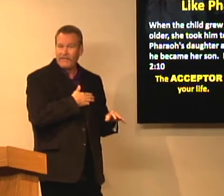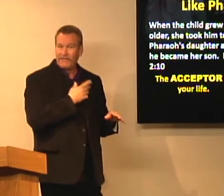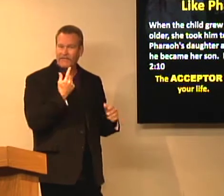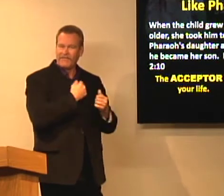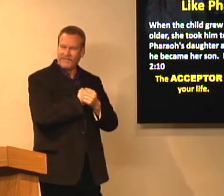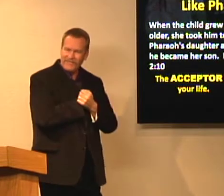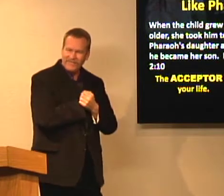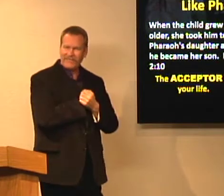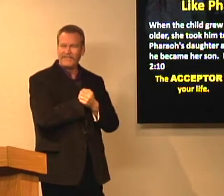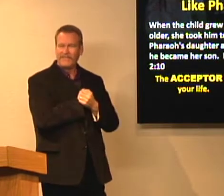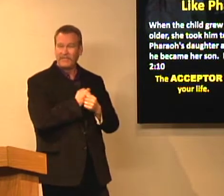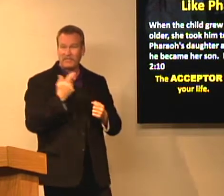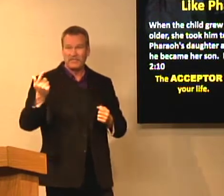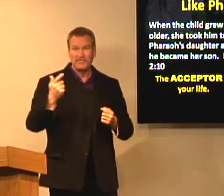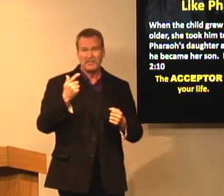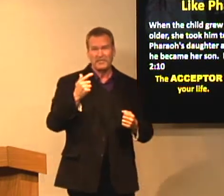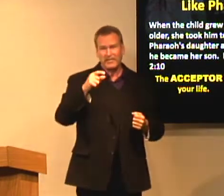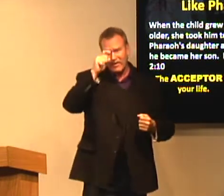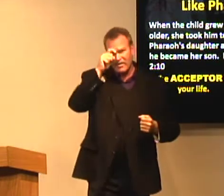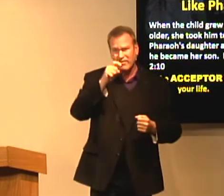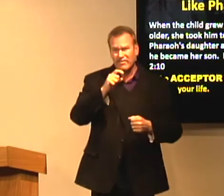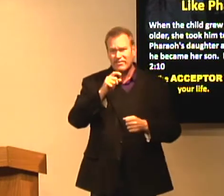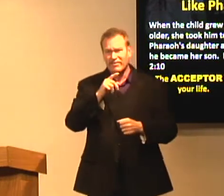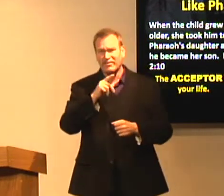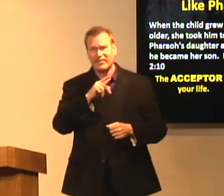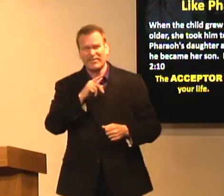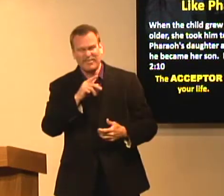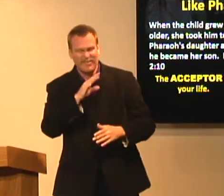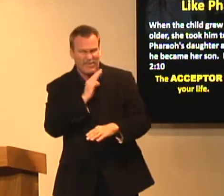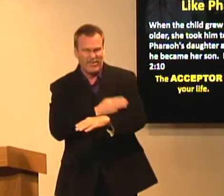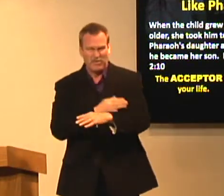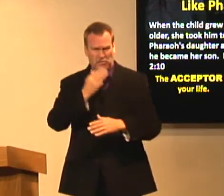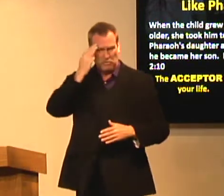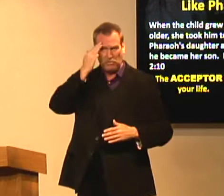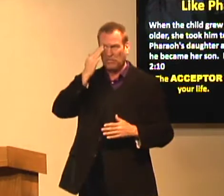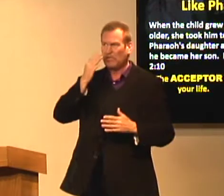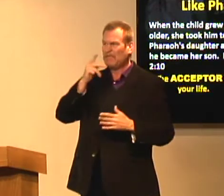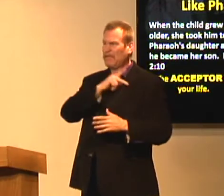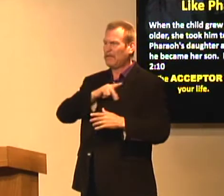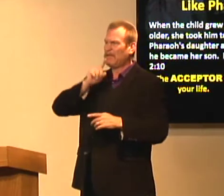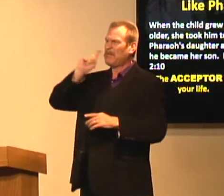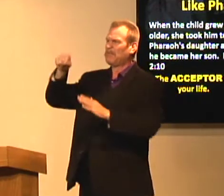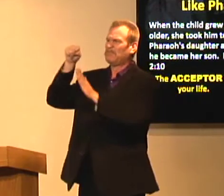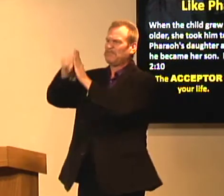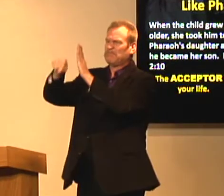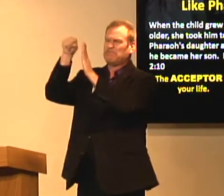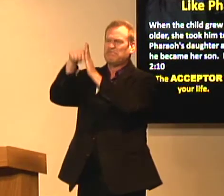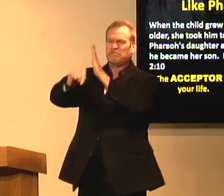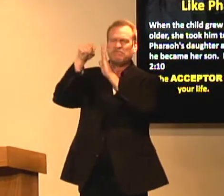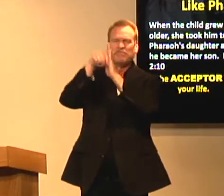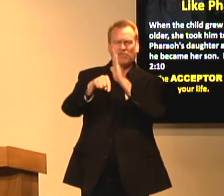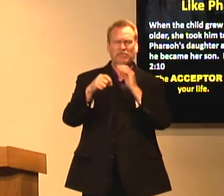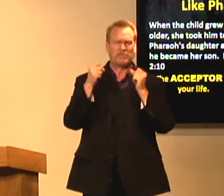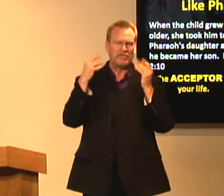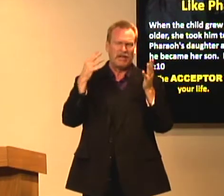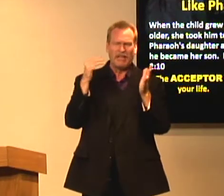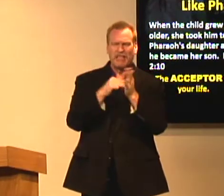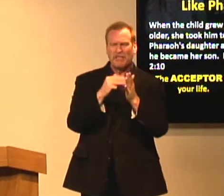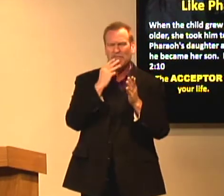my, she just loved him so much. Now her father, she was the Egyptian king's daughter. I